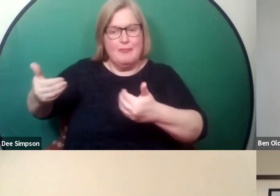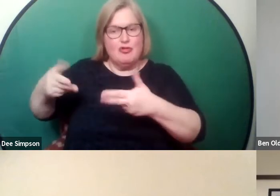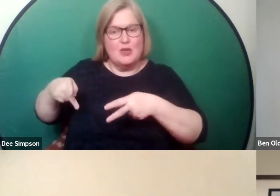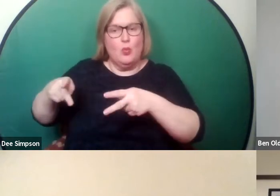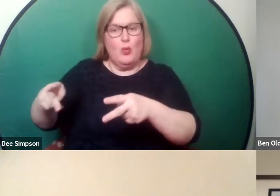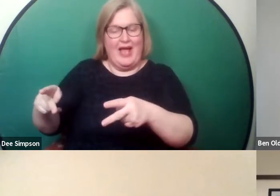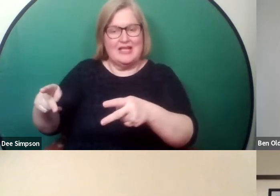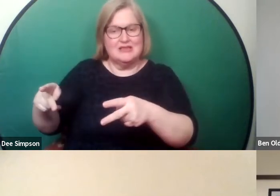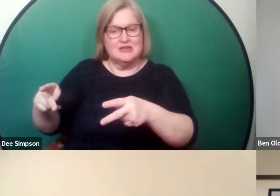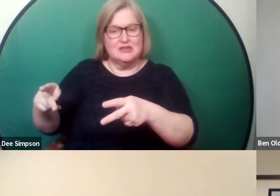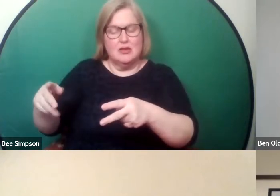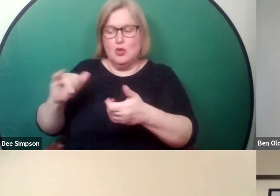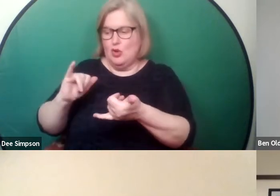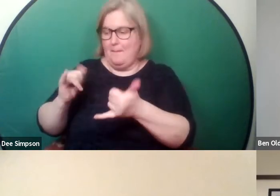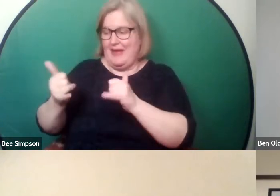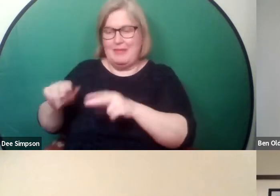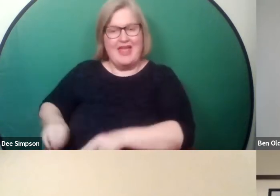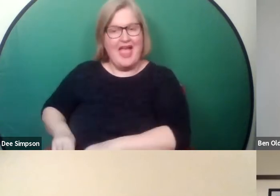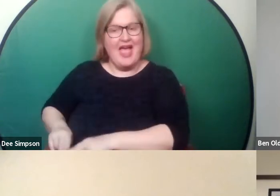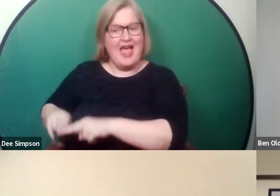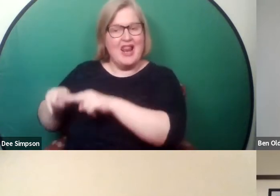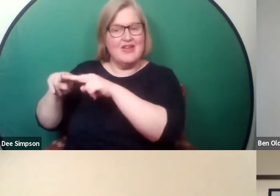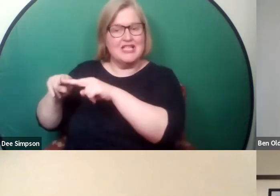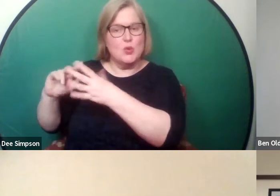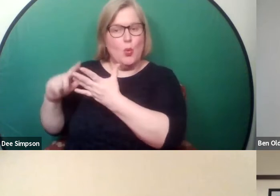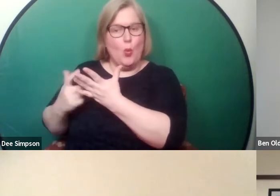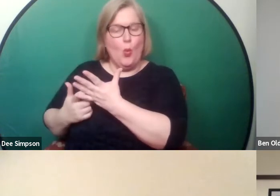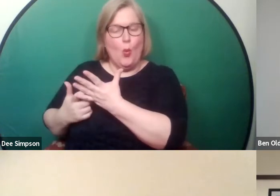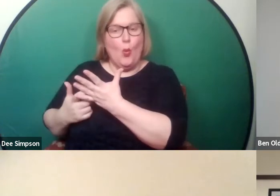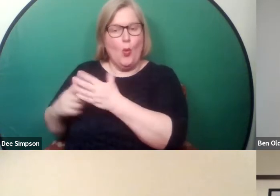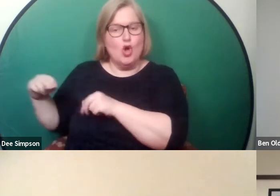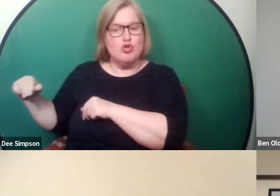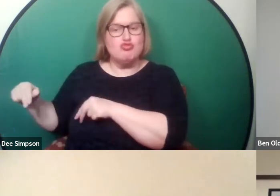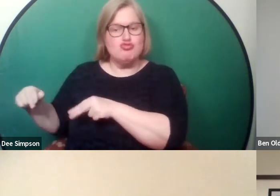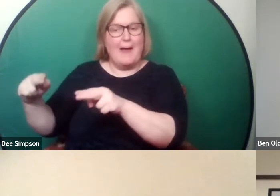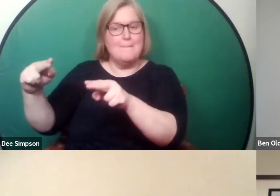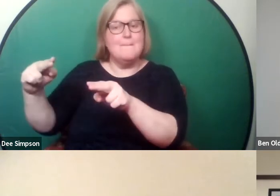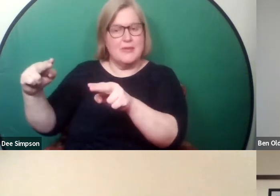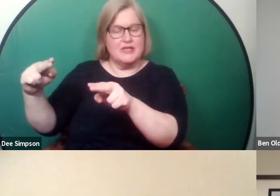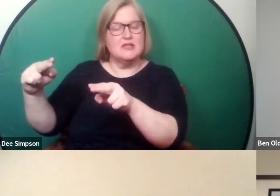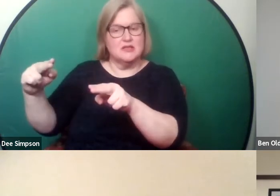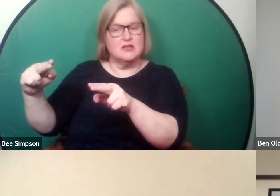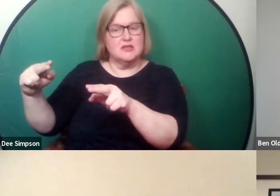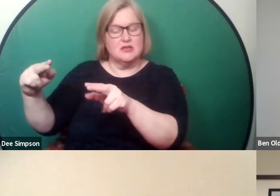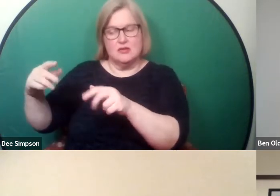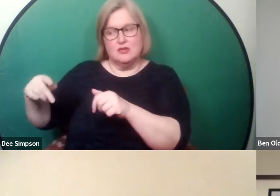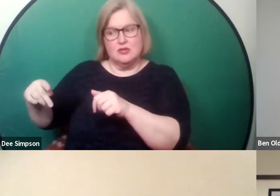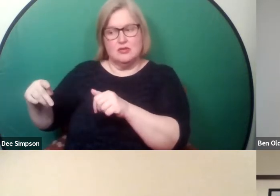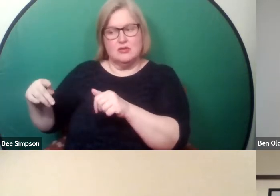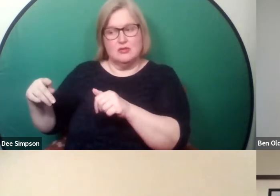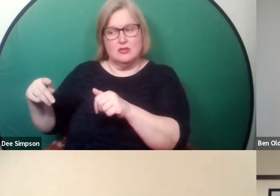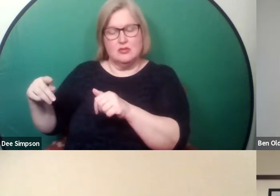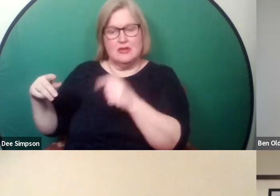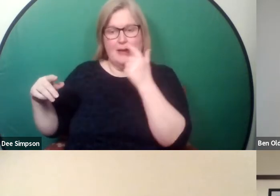would provide an elevator or in many cases a ramp to provide either